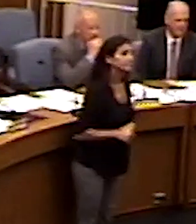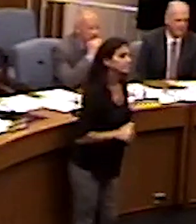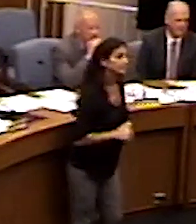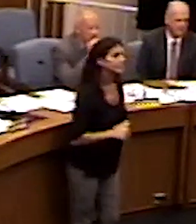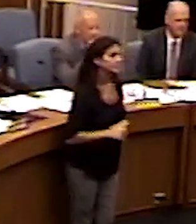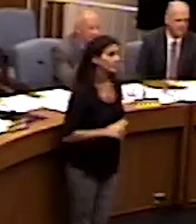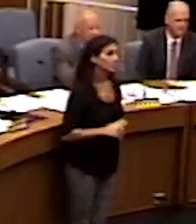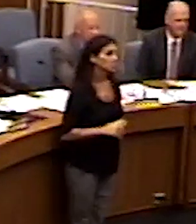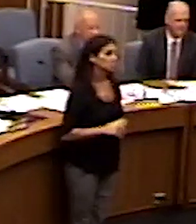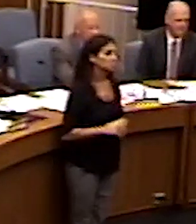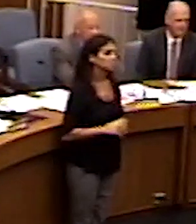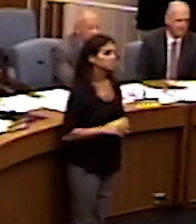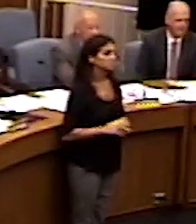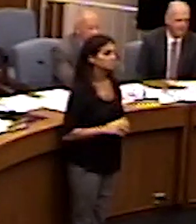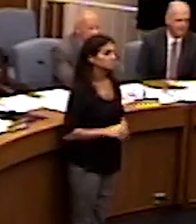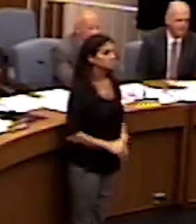fine.